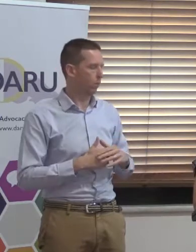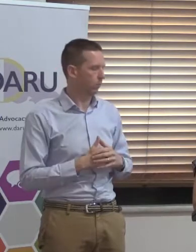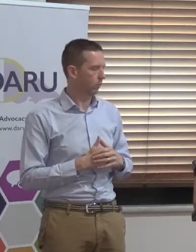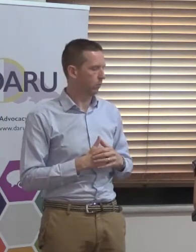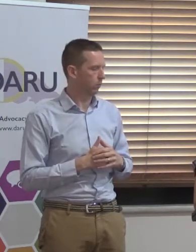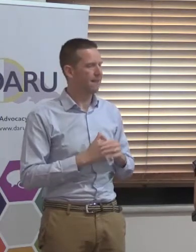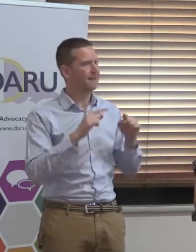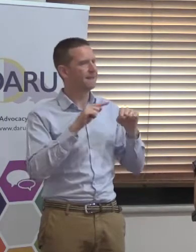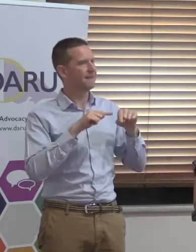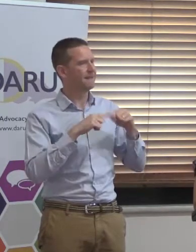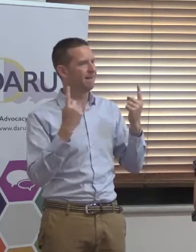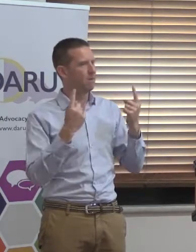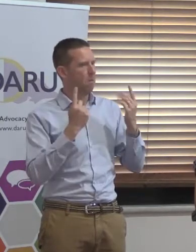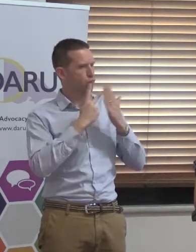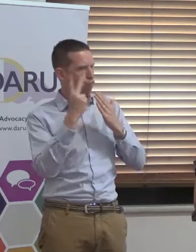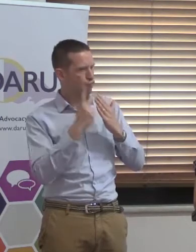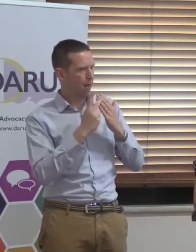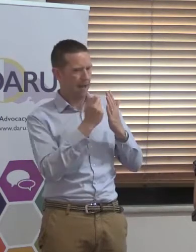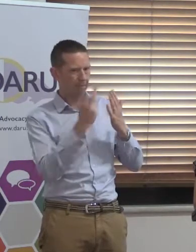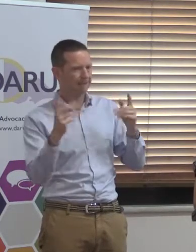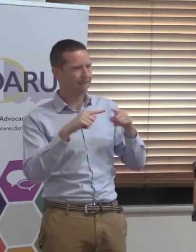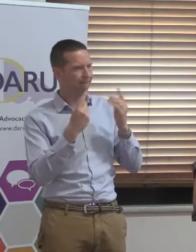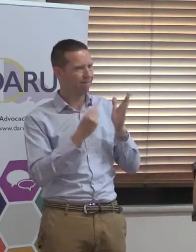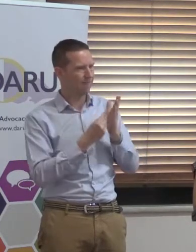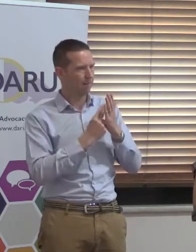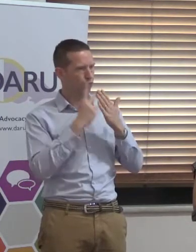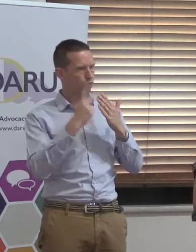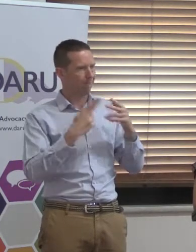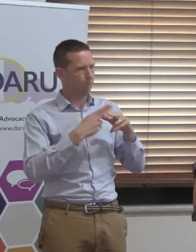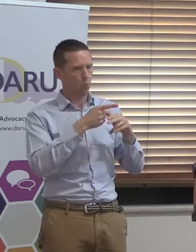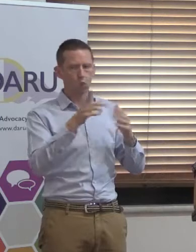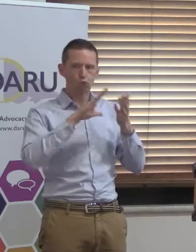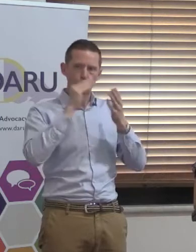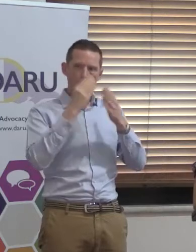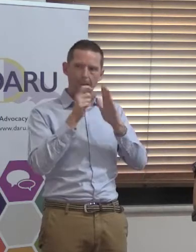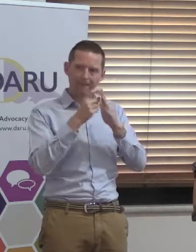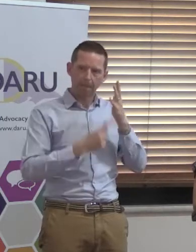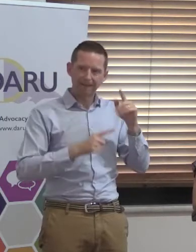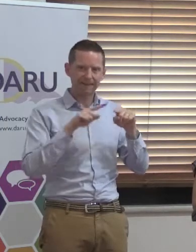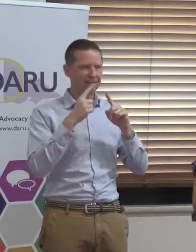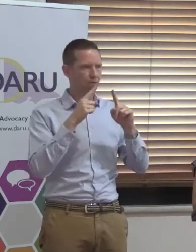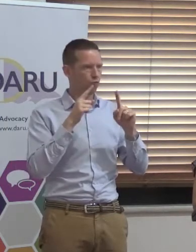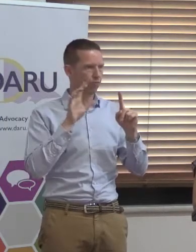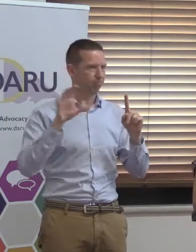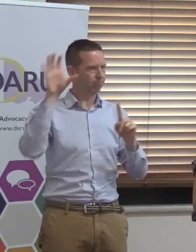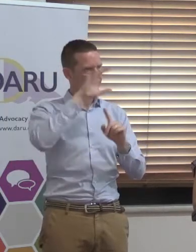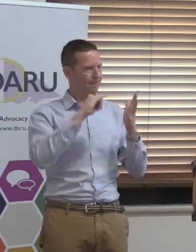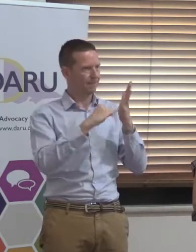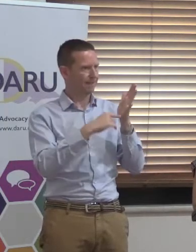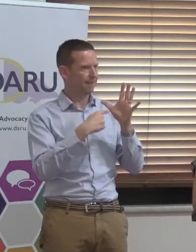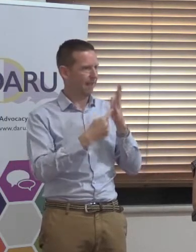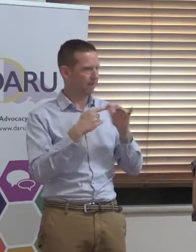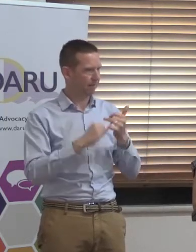covers the different programs, like the different funding programs for students with disabilities in the different states,